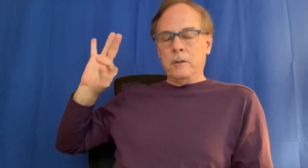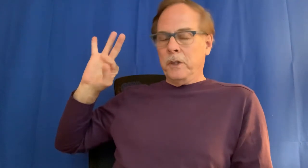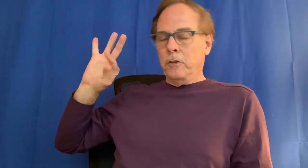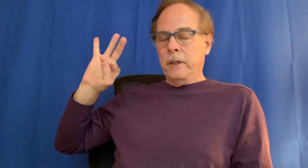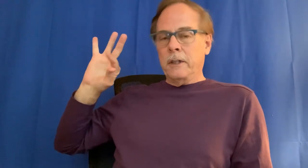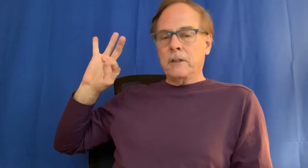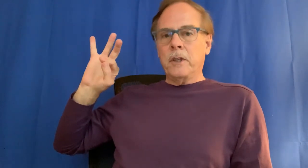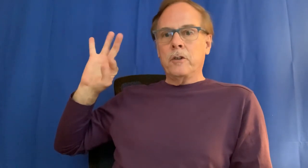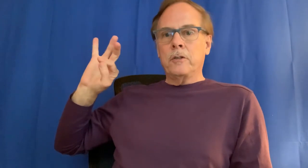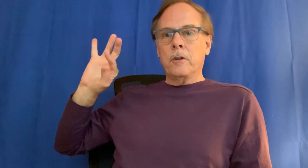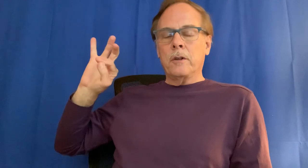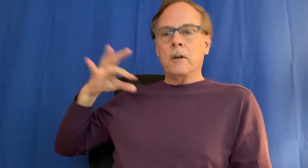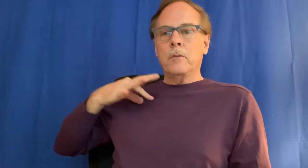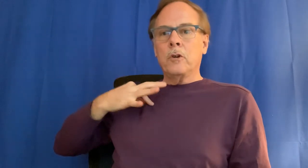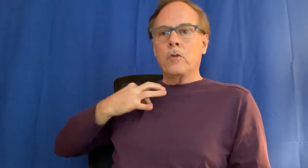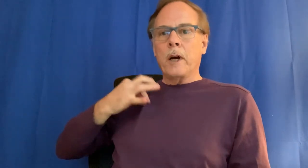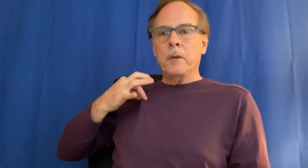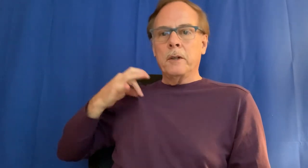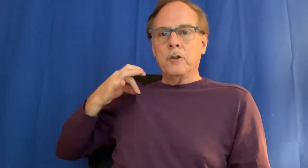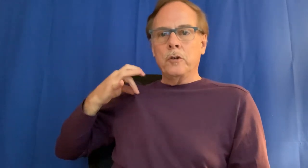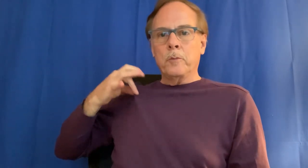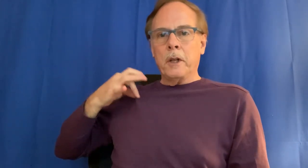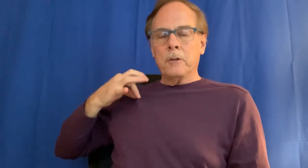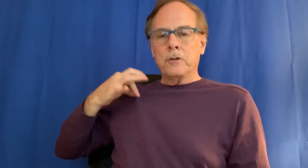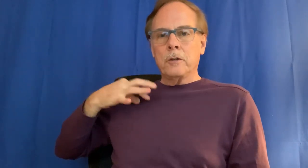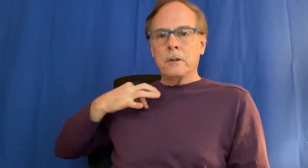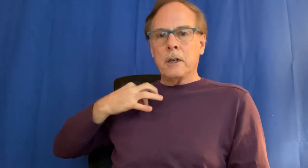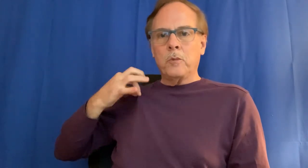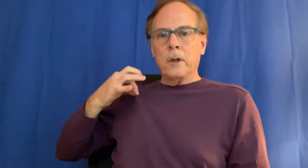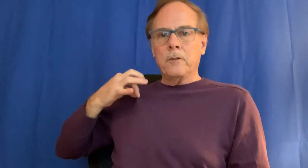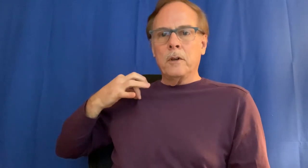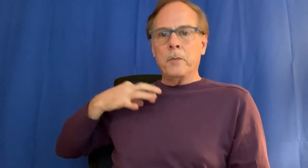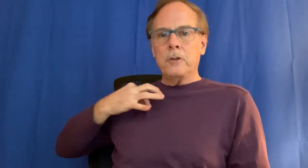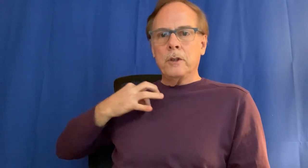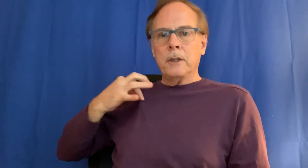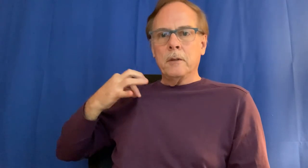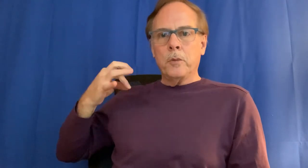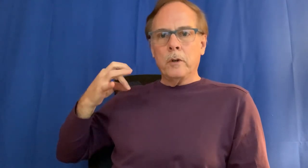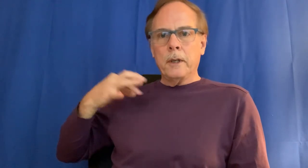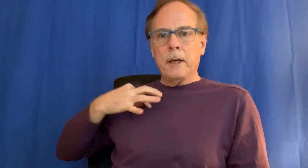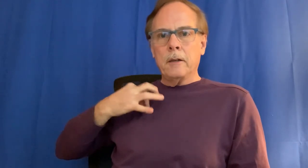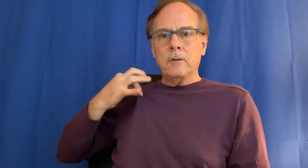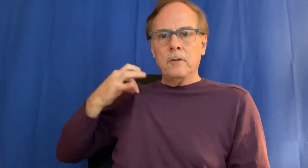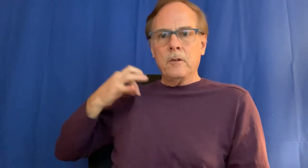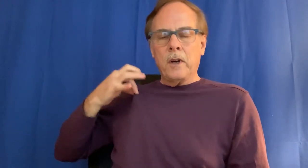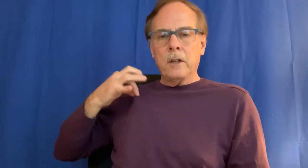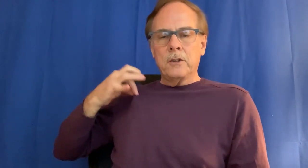your index finger and your thumb, grabbing your blouse, shirt, top, whatever, and pinching it and pulling out. So